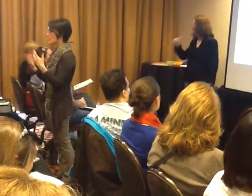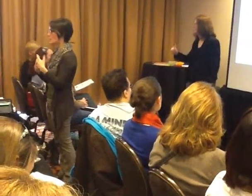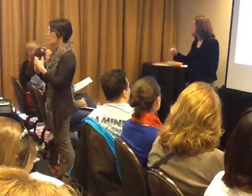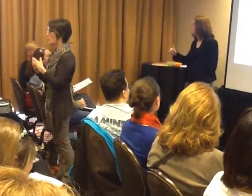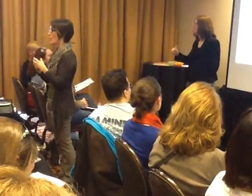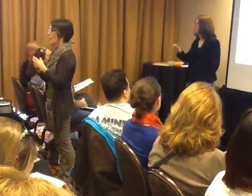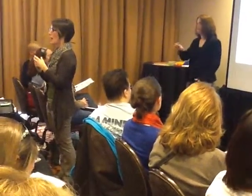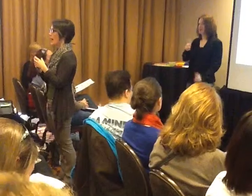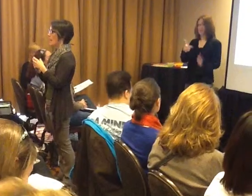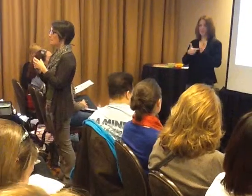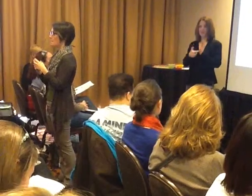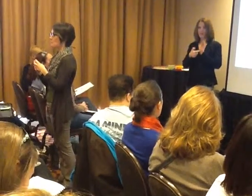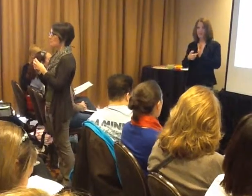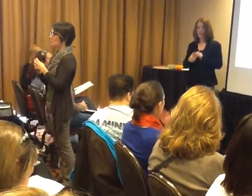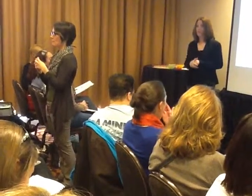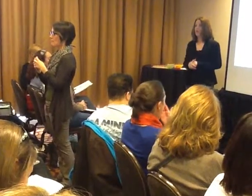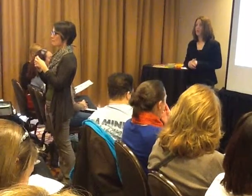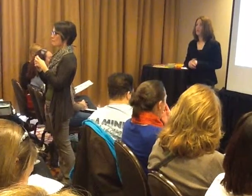of this is with